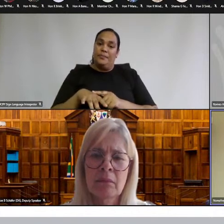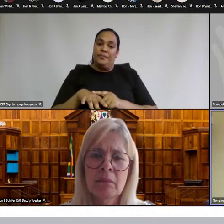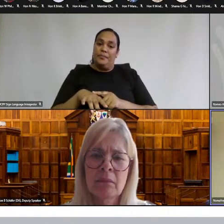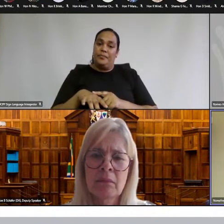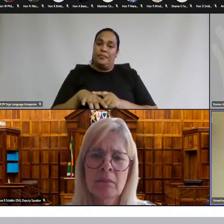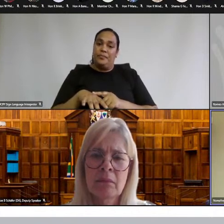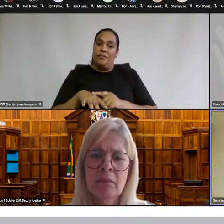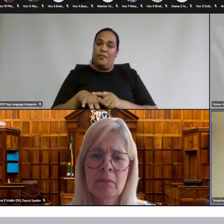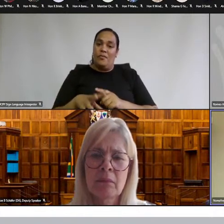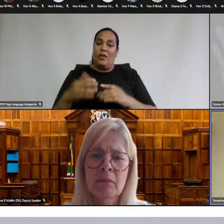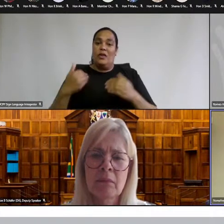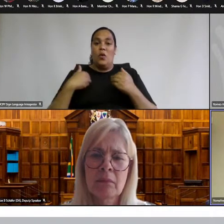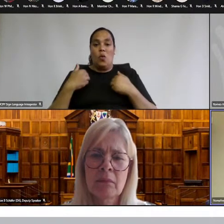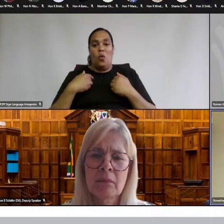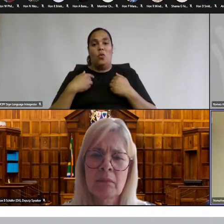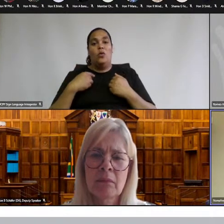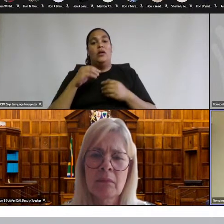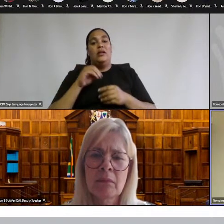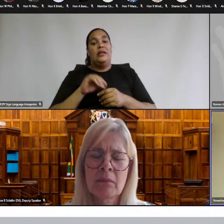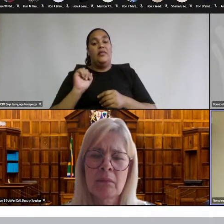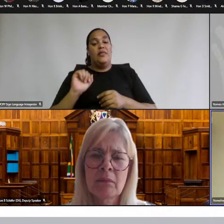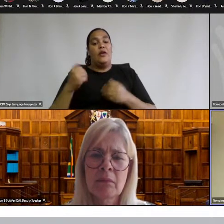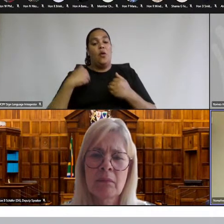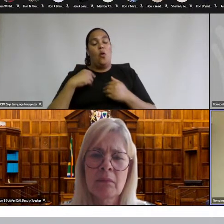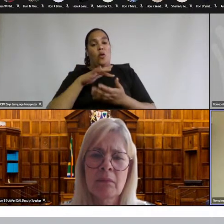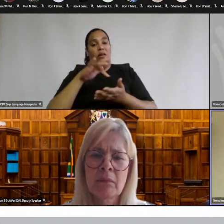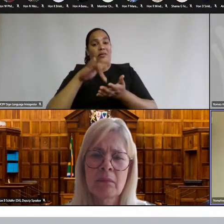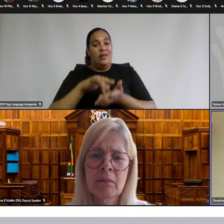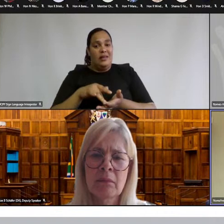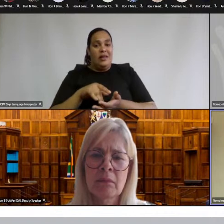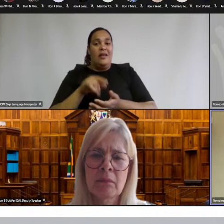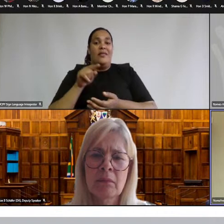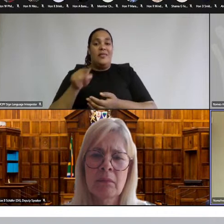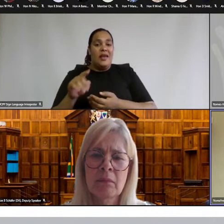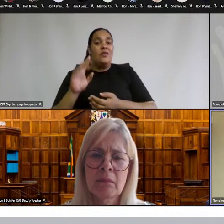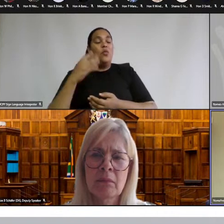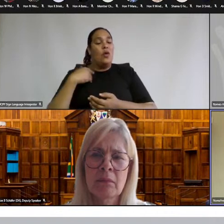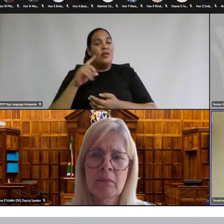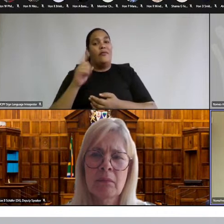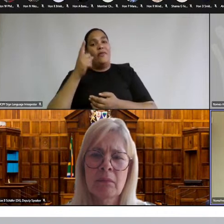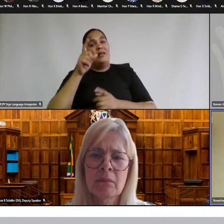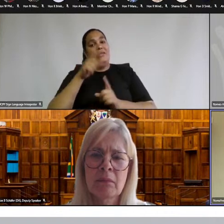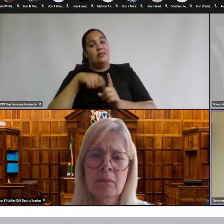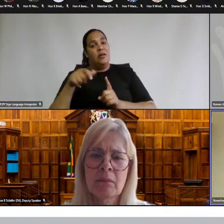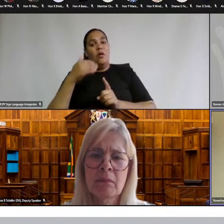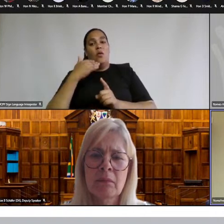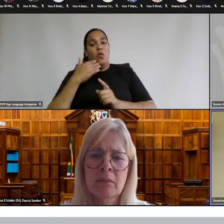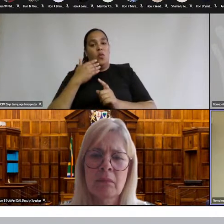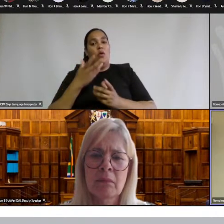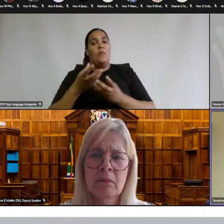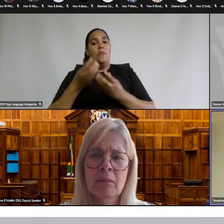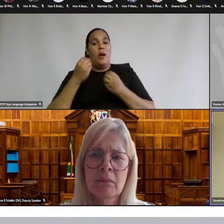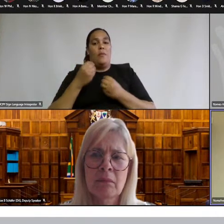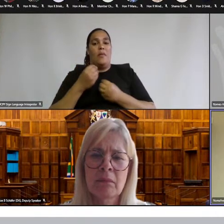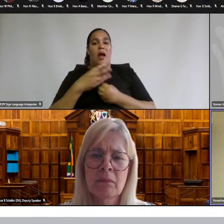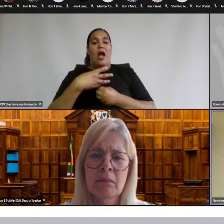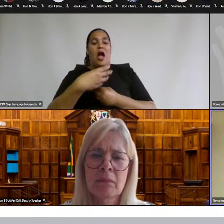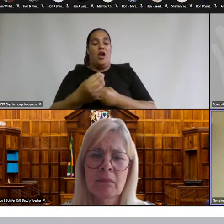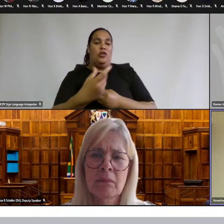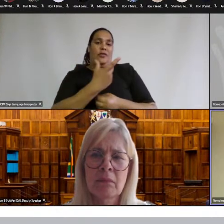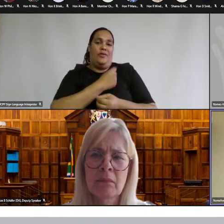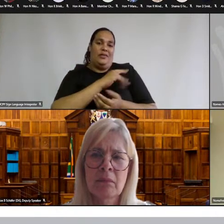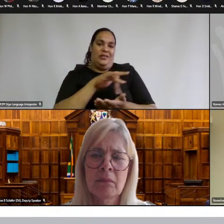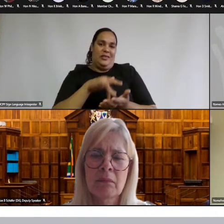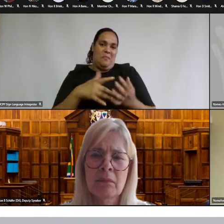Andile Msizi Hall and Solomon Chuku Hall, Site C and Site B. These were the first ones to have an outreach vaccination